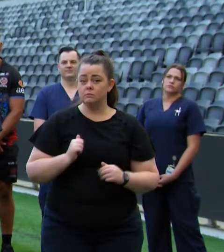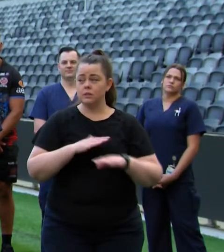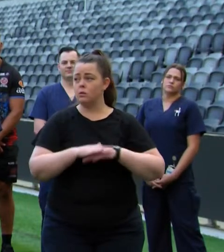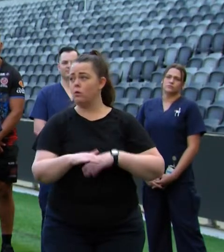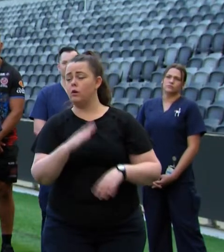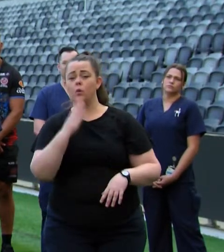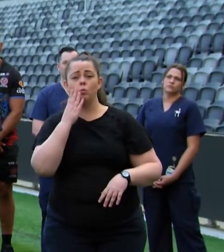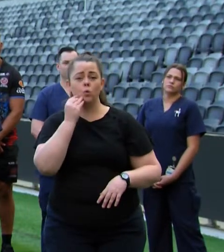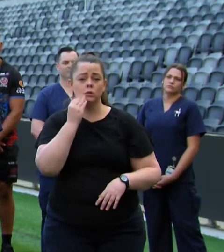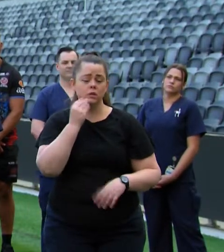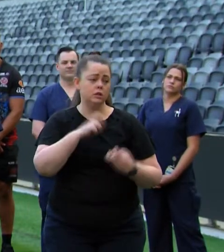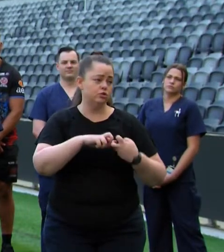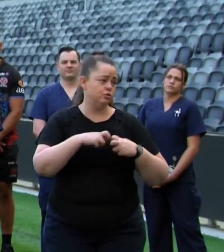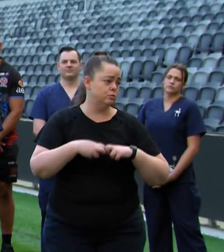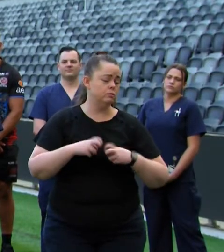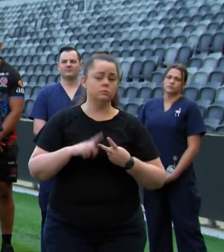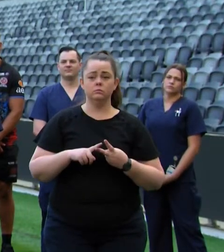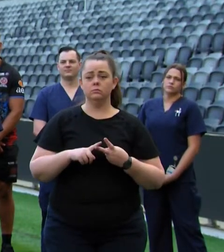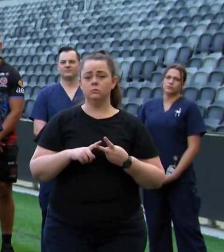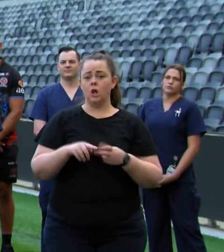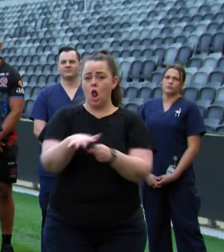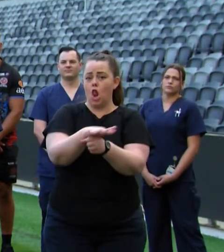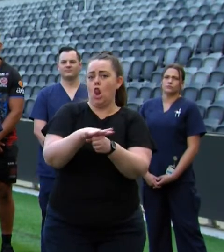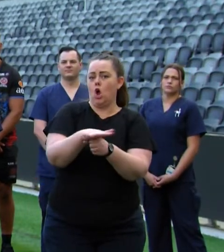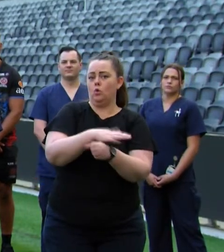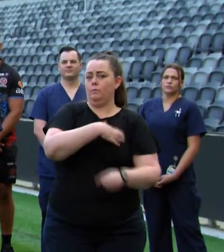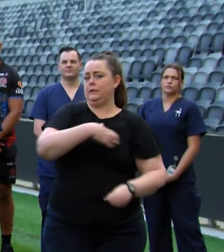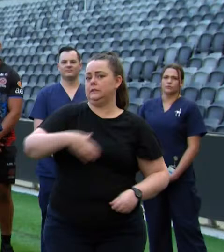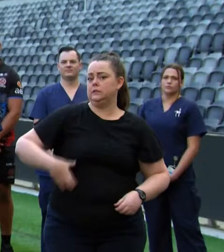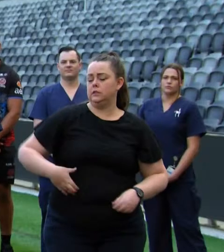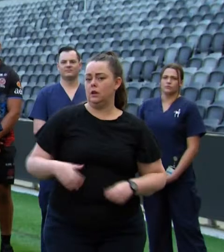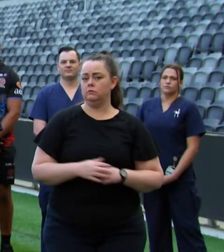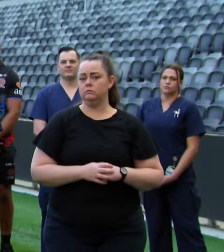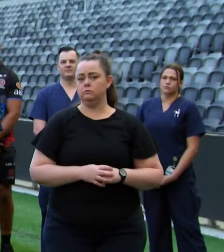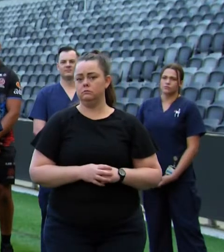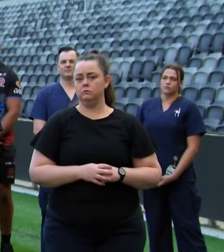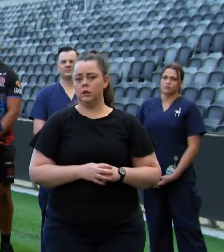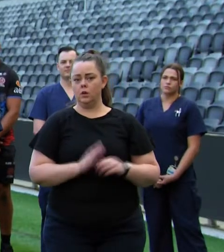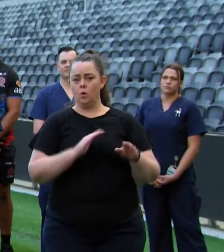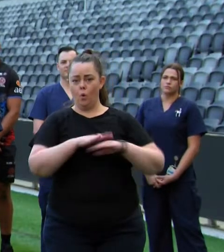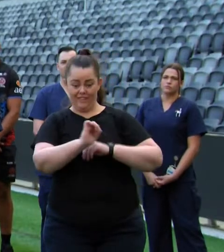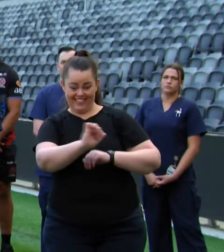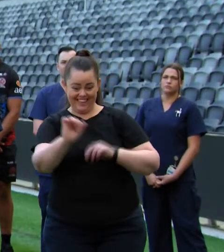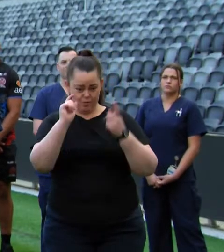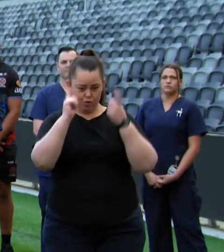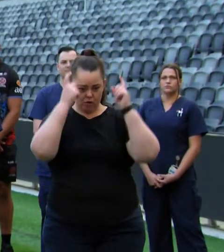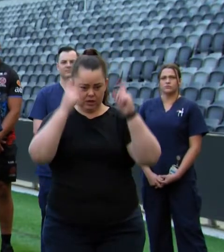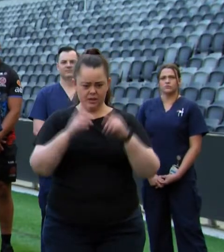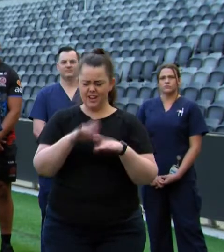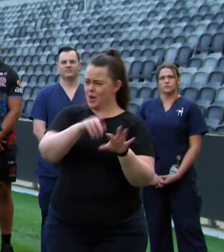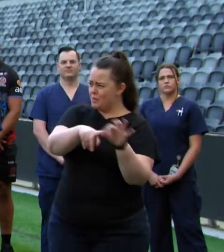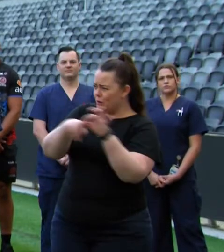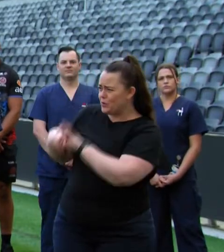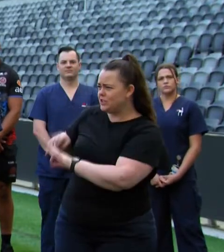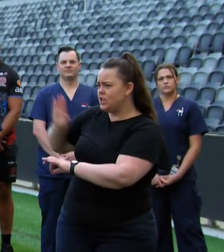that's local members right across the state in respect of their concerns. So my job, ban on the shooters is out the